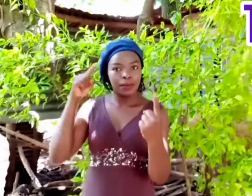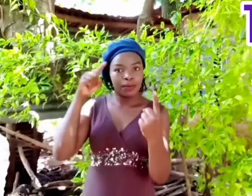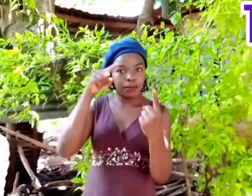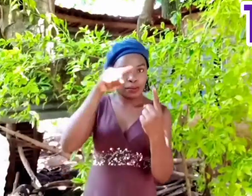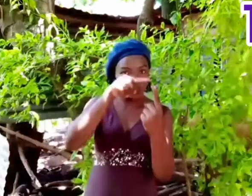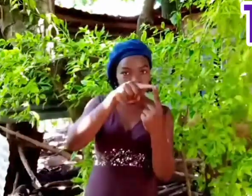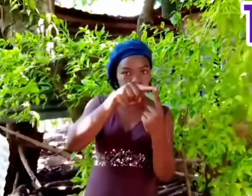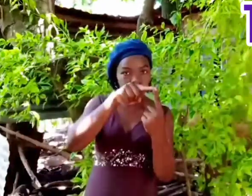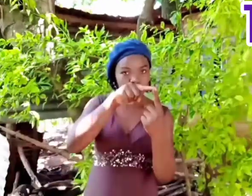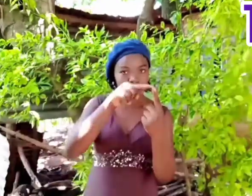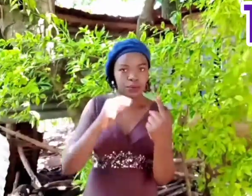To.